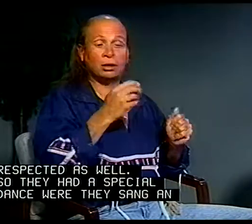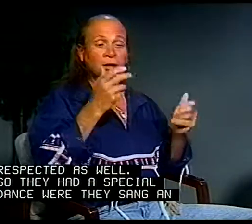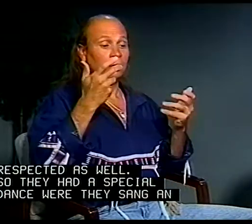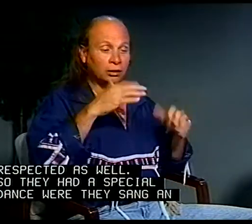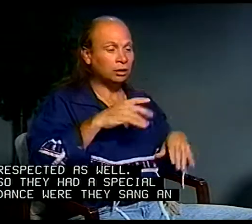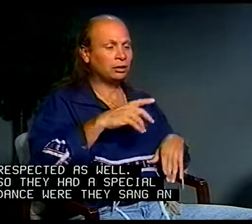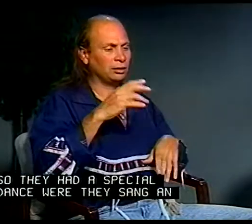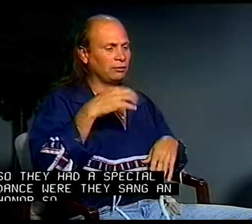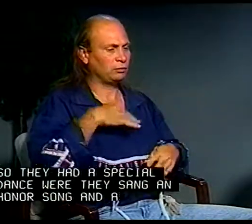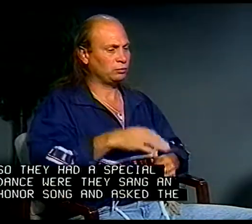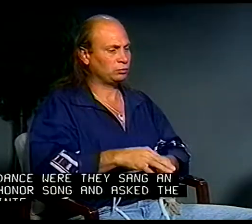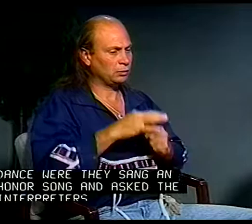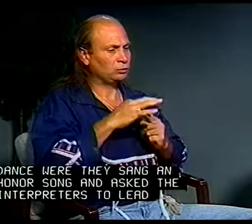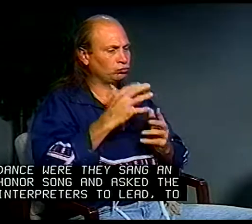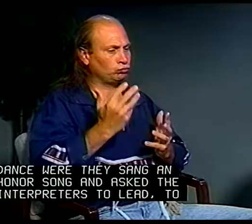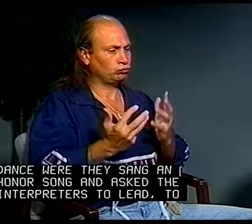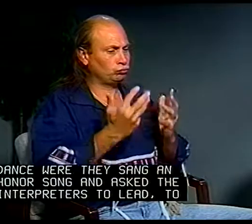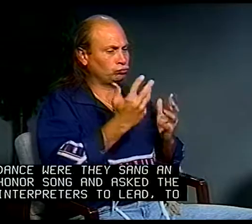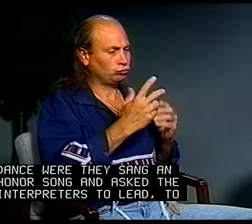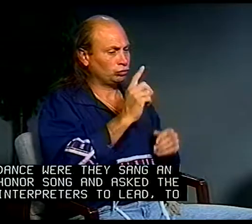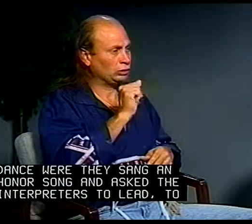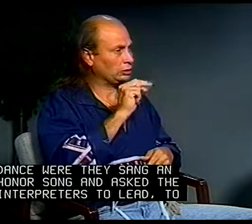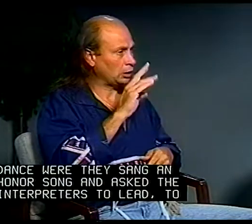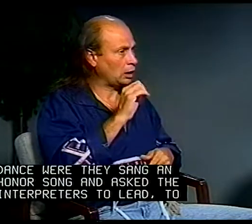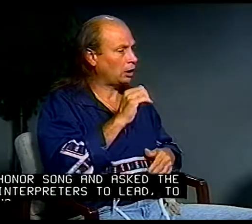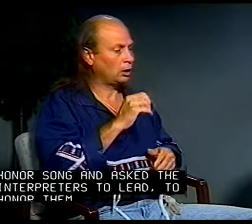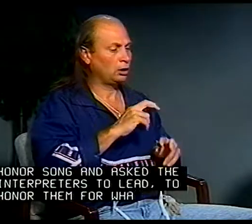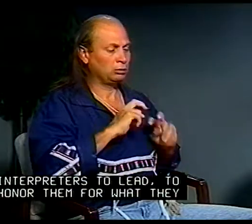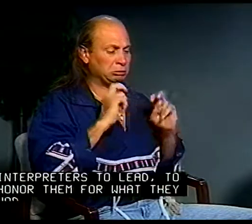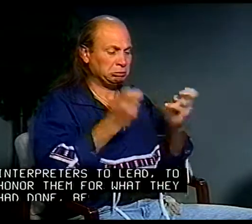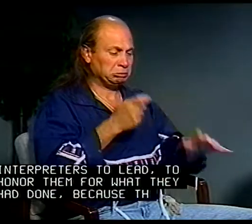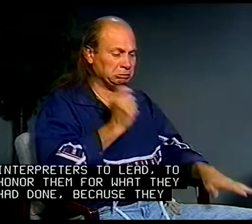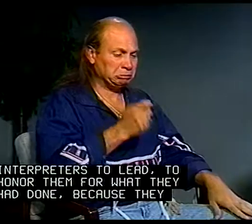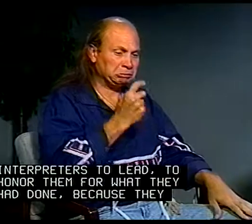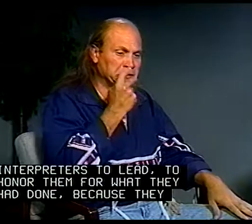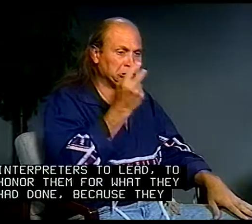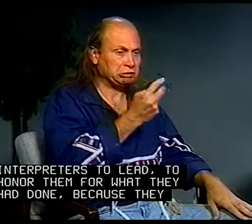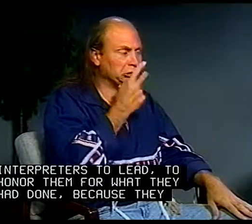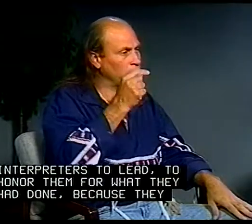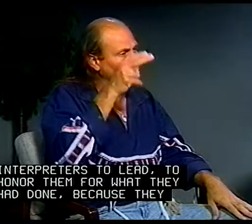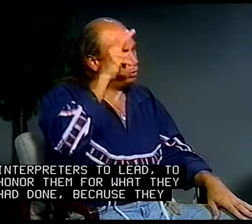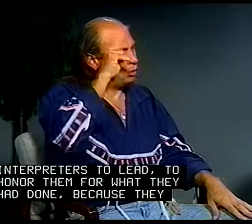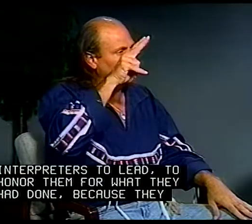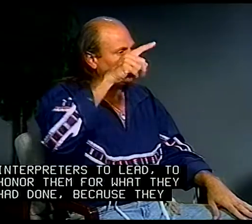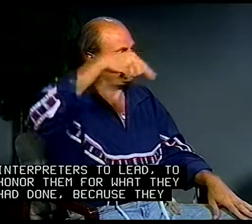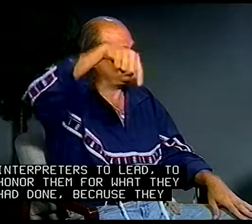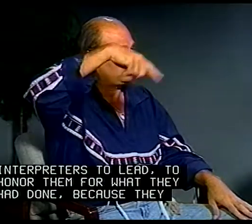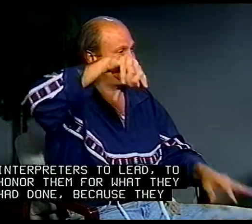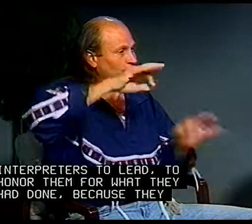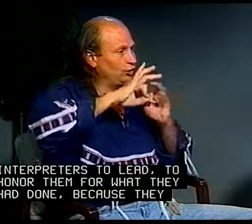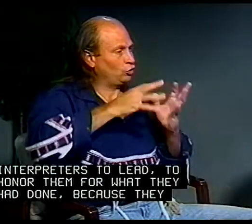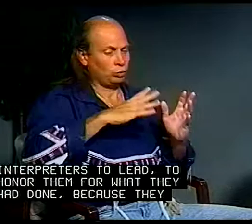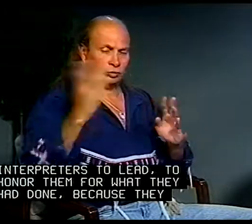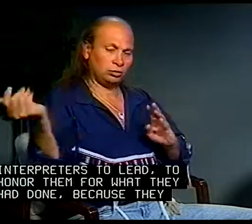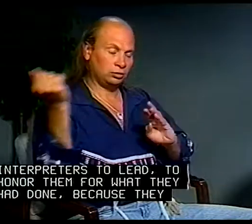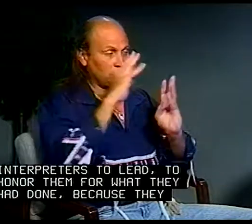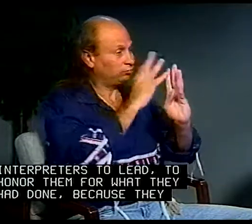And so they had a special dance where they sang an honor song and asked the interpreters to lead, to honor